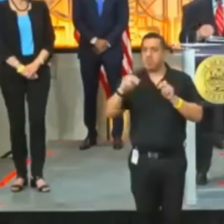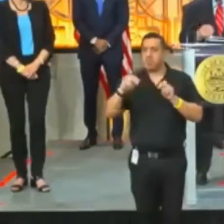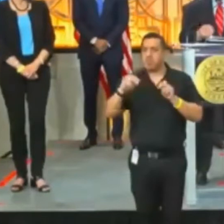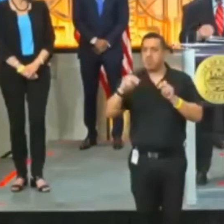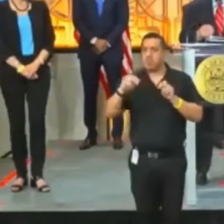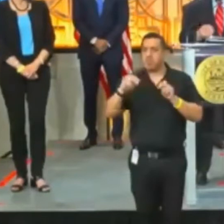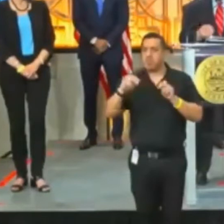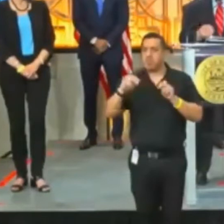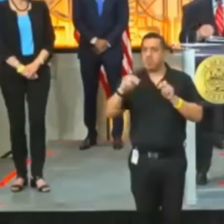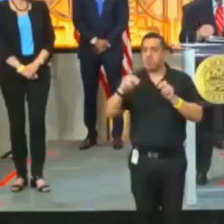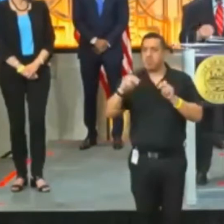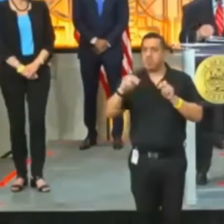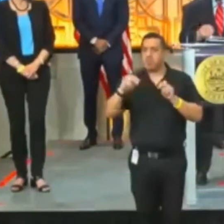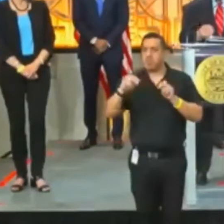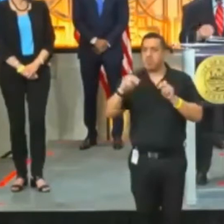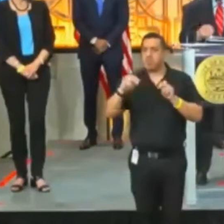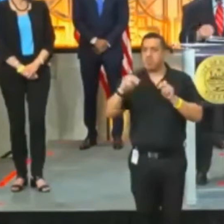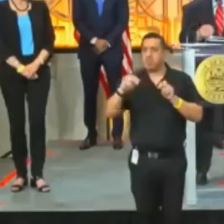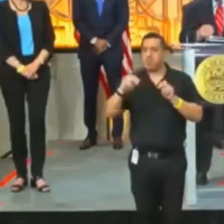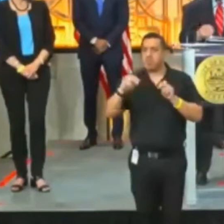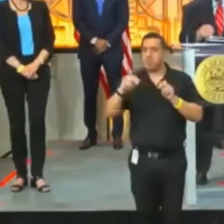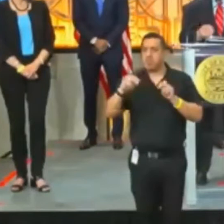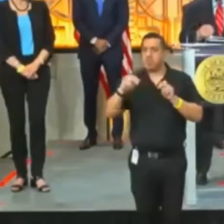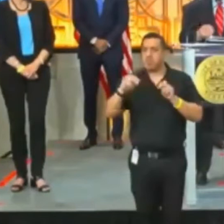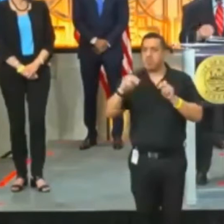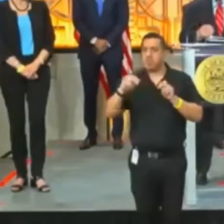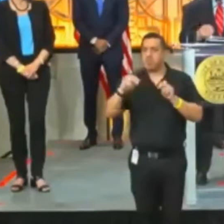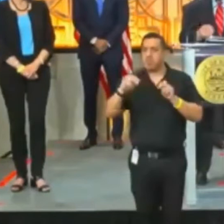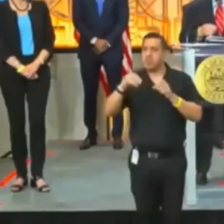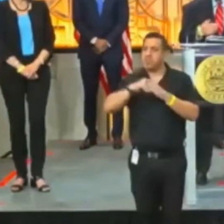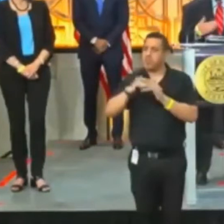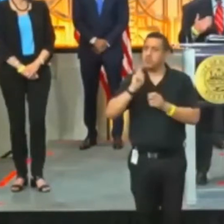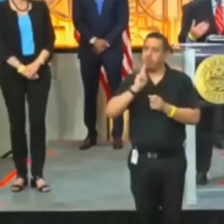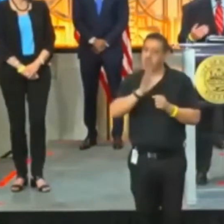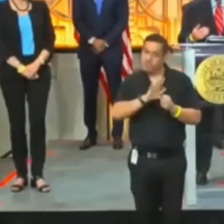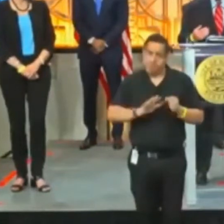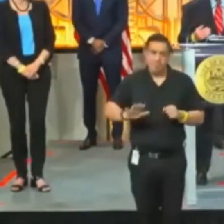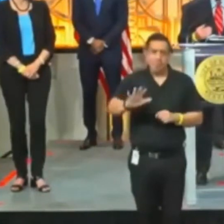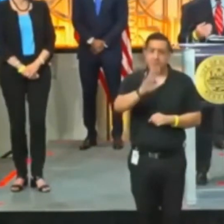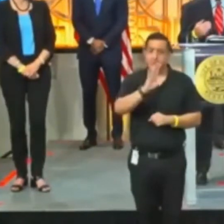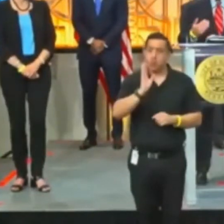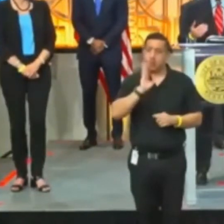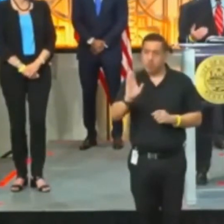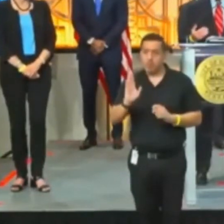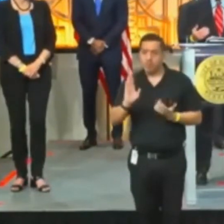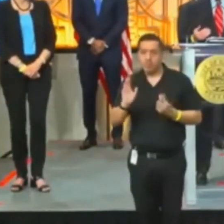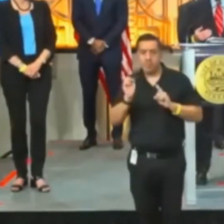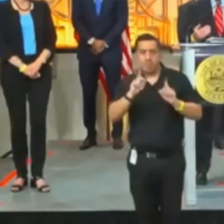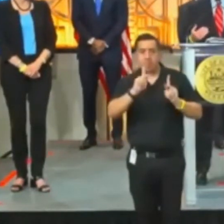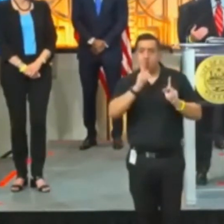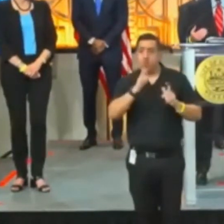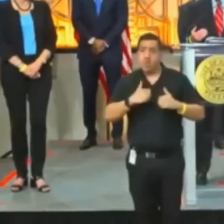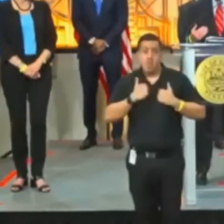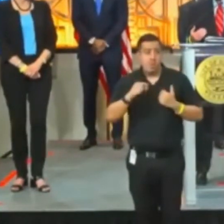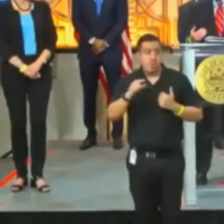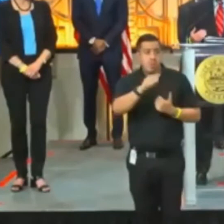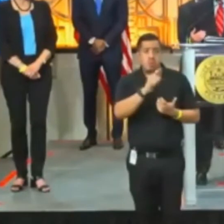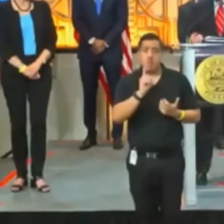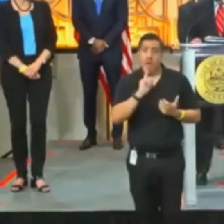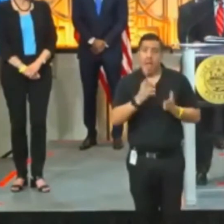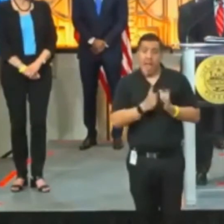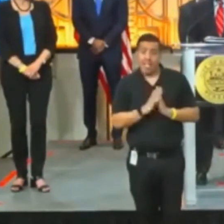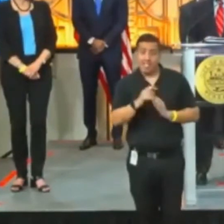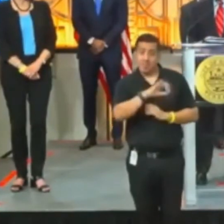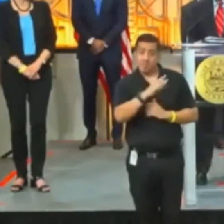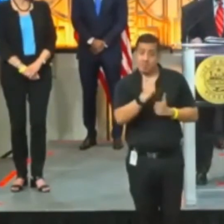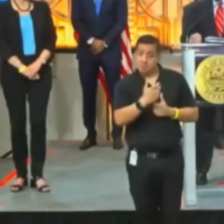This is bananas. They want your blood, too. Ha. And we'll be visiting those residences and asking people to